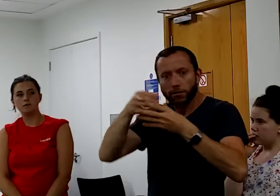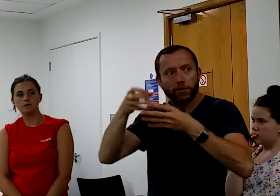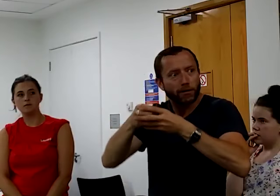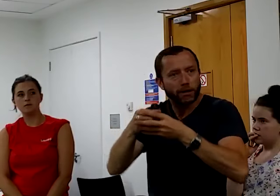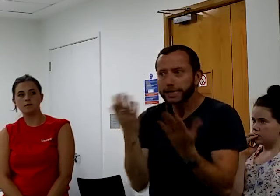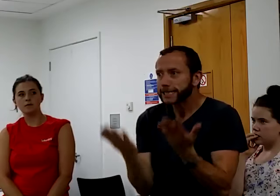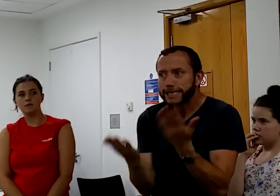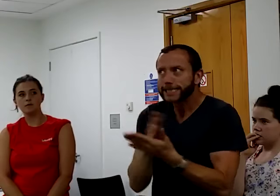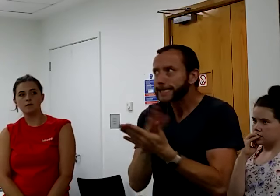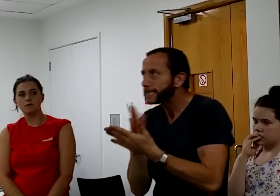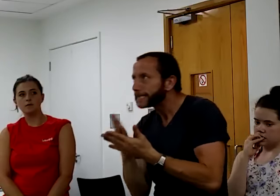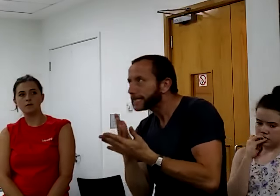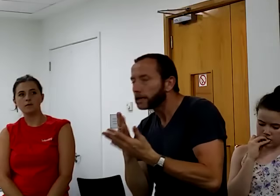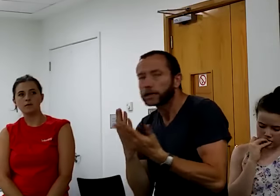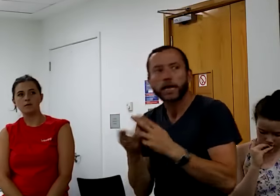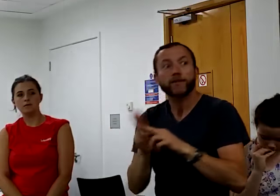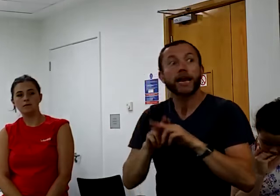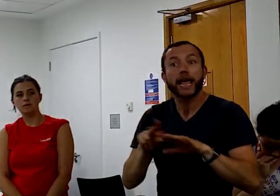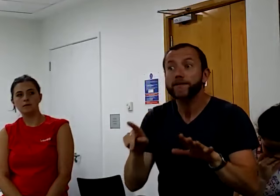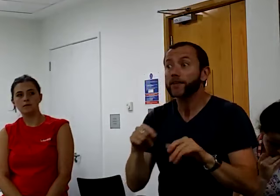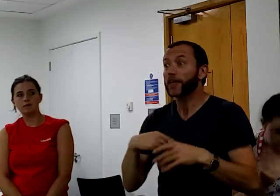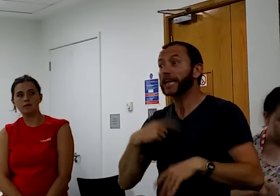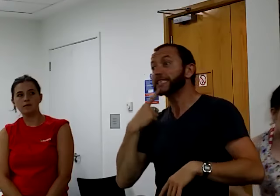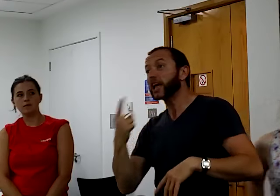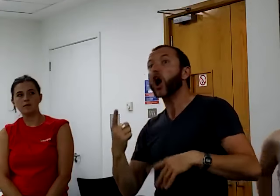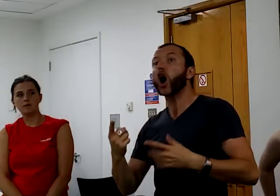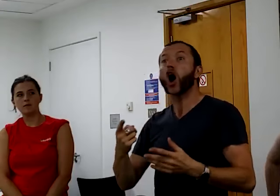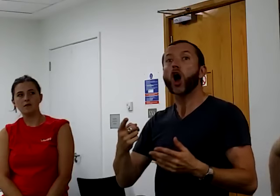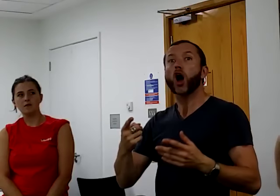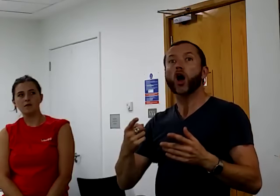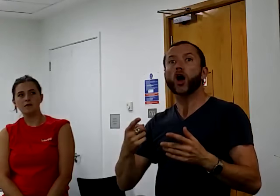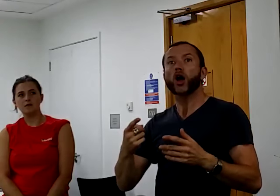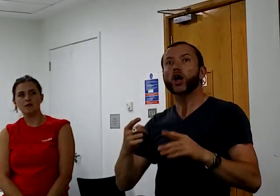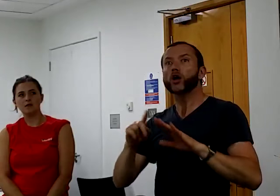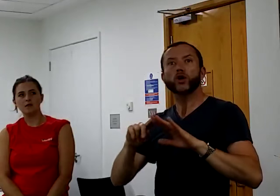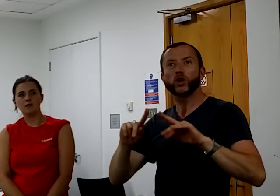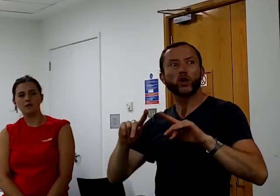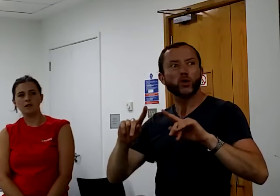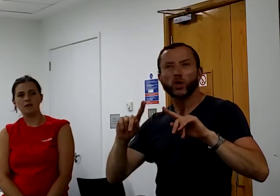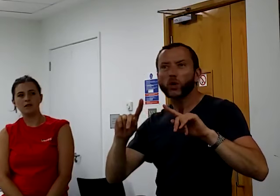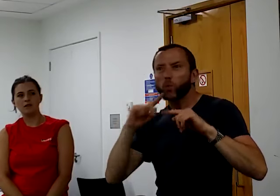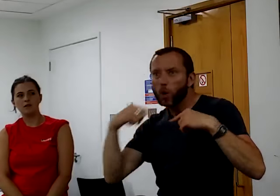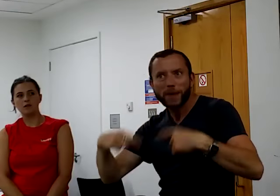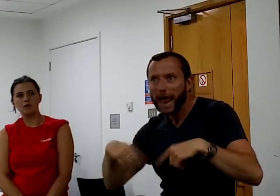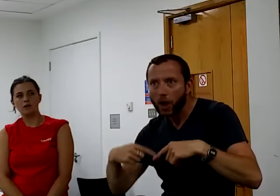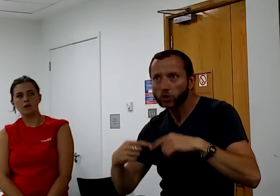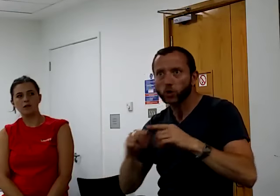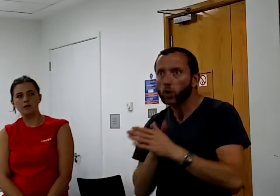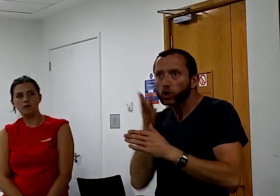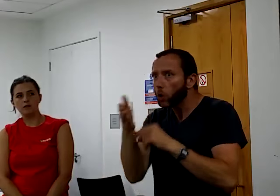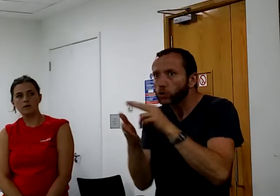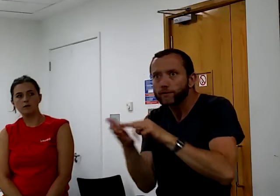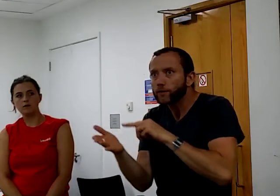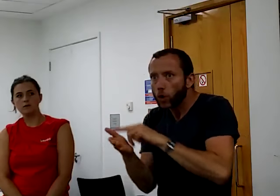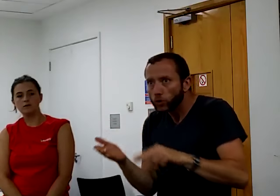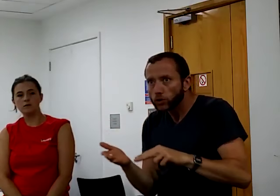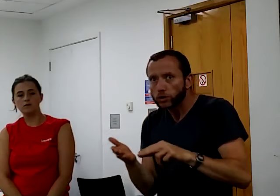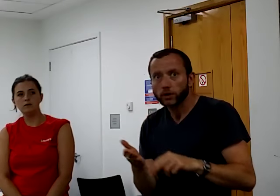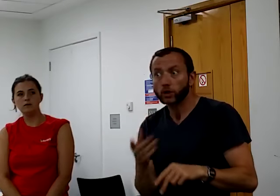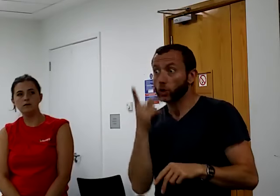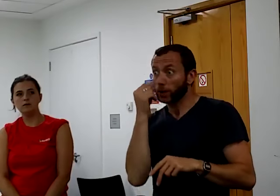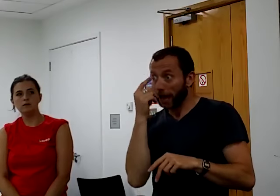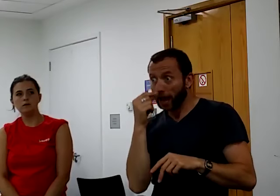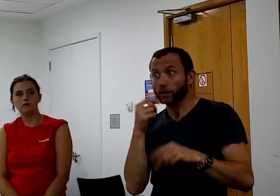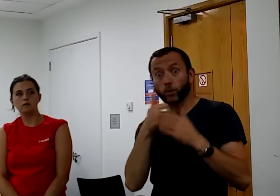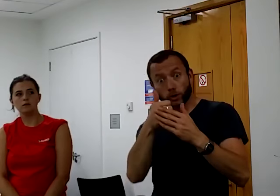parties, even if they say, oh, you won't be able to get to vote, there are ways, with